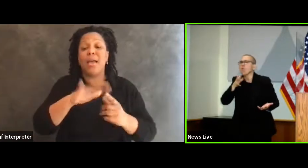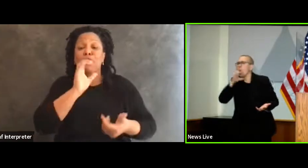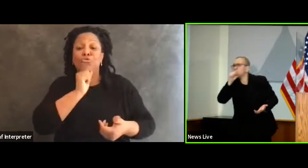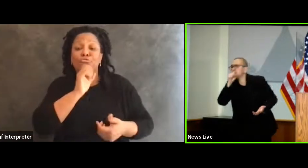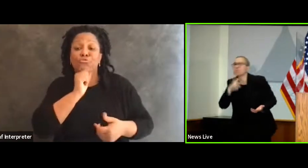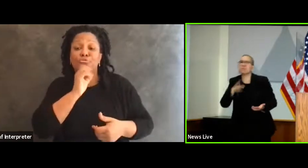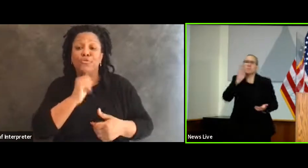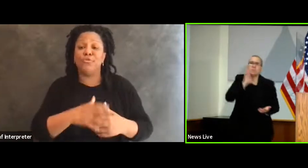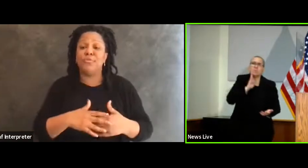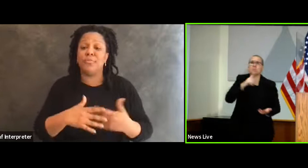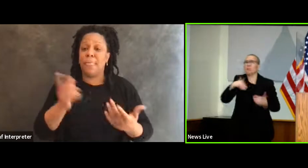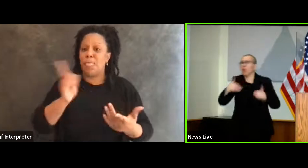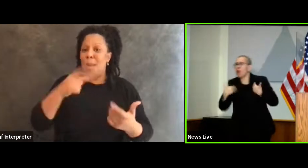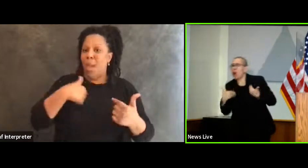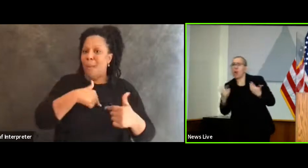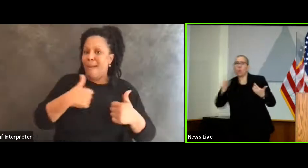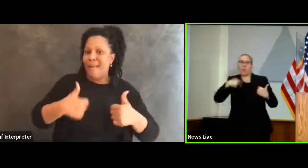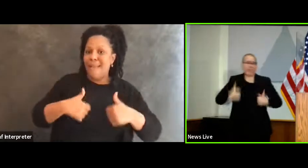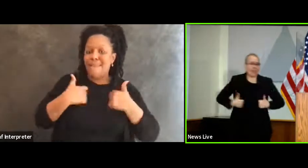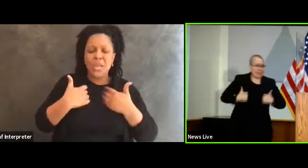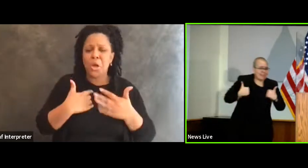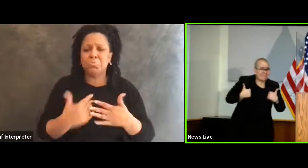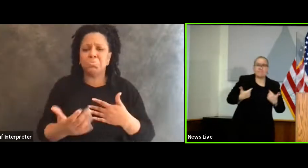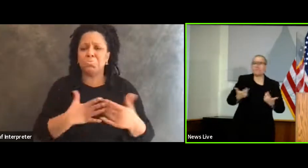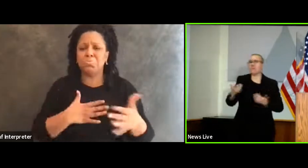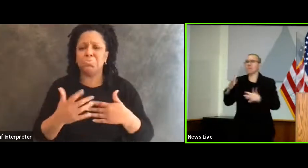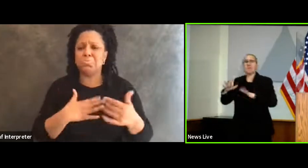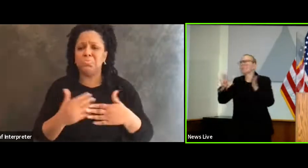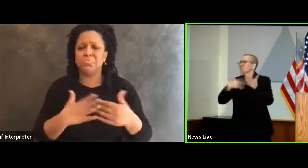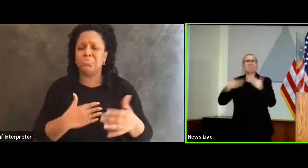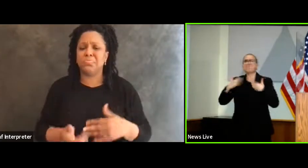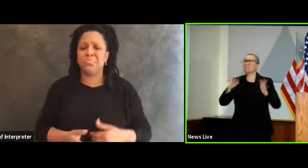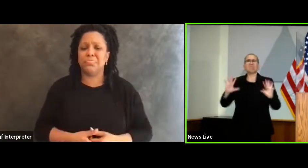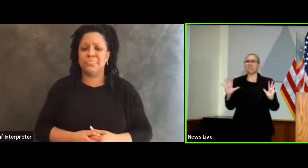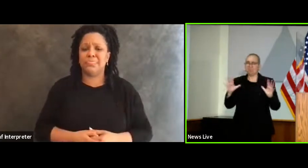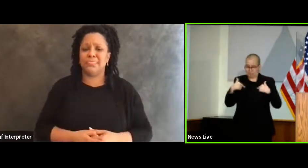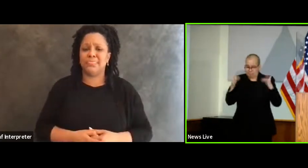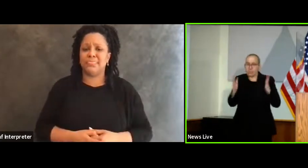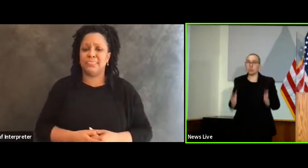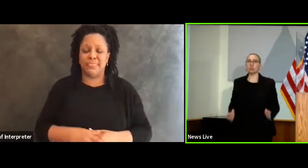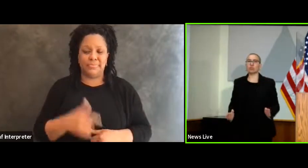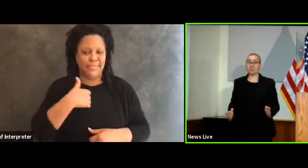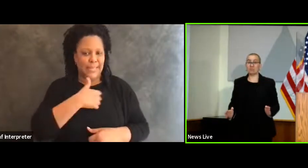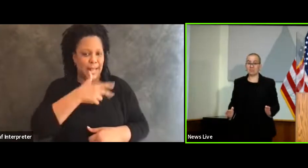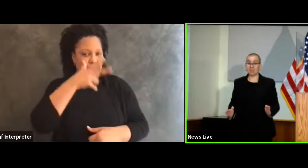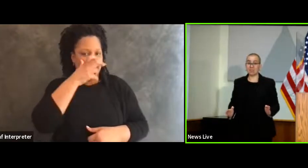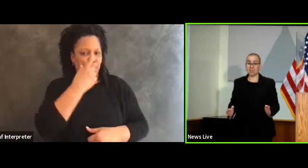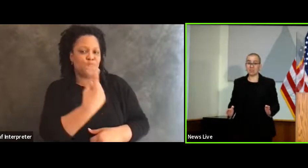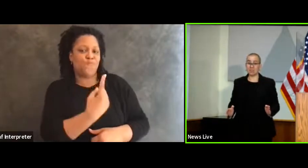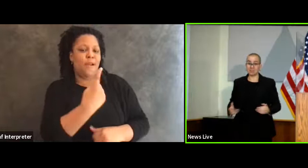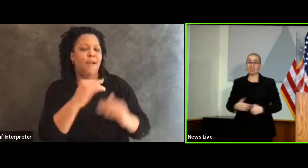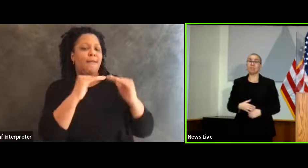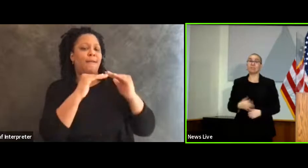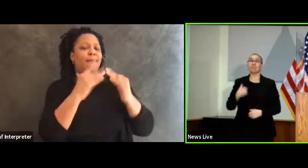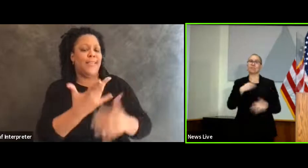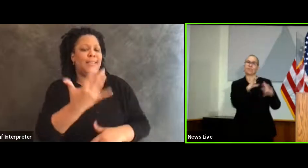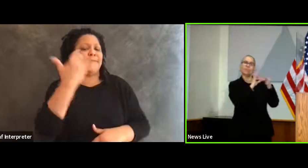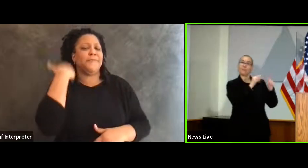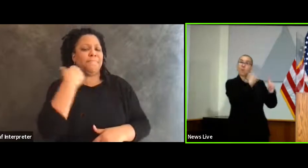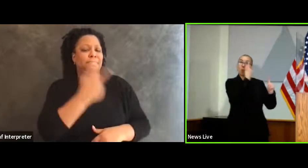live. I was listening to one of my colleagues earlier today, and they were talking about how their